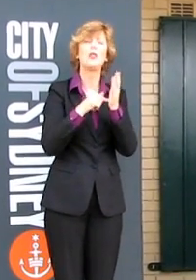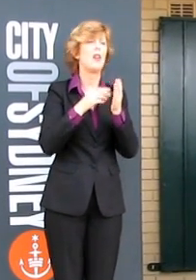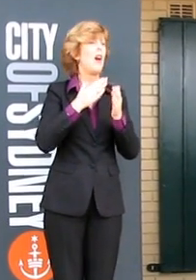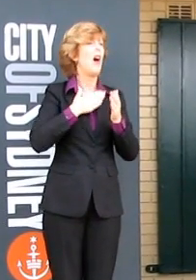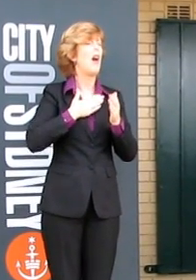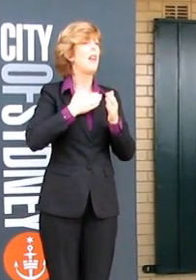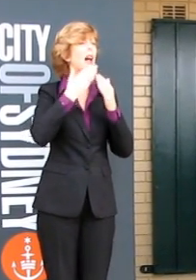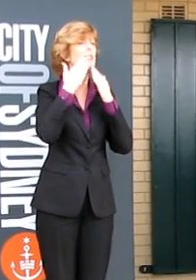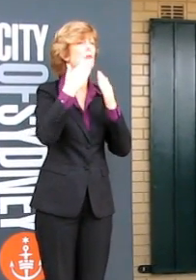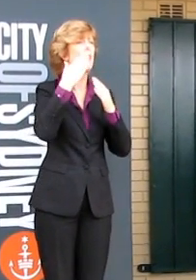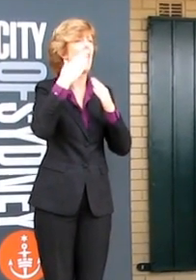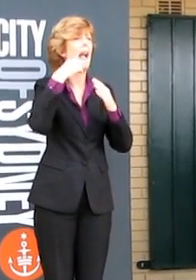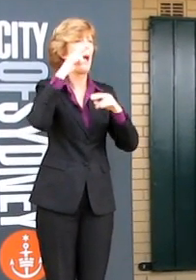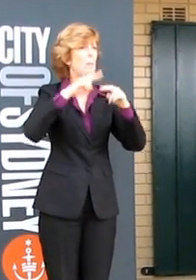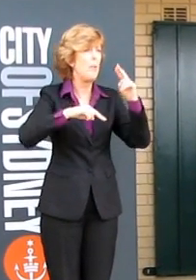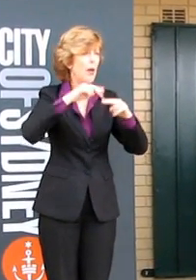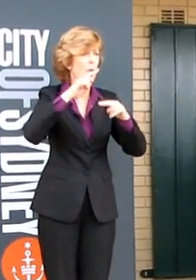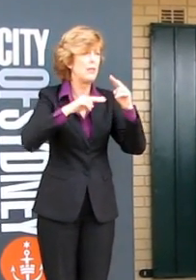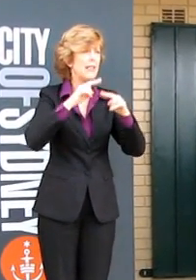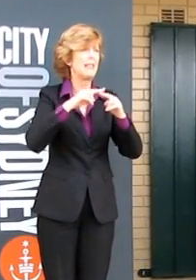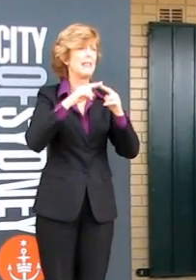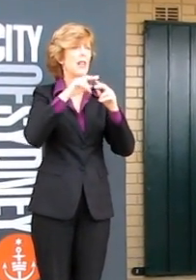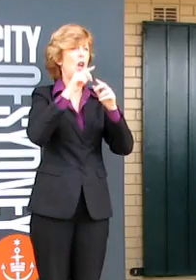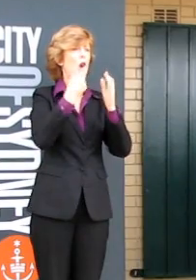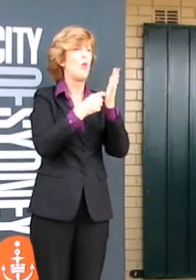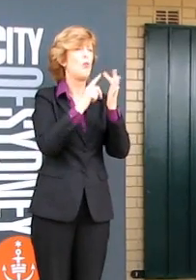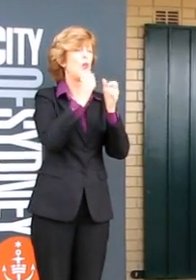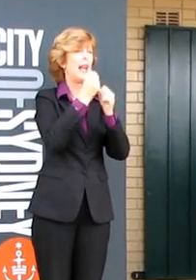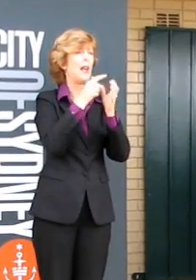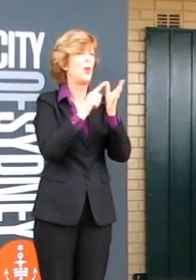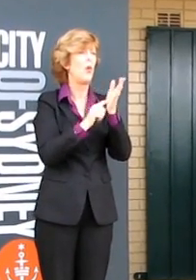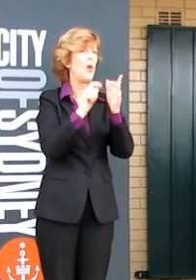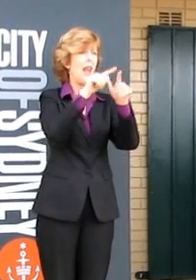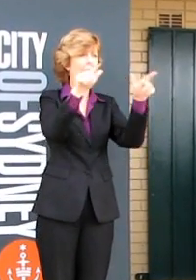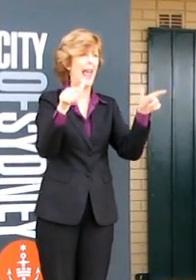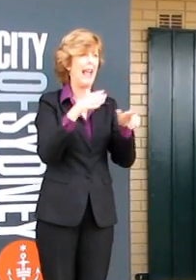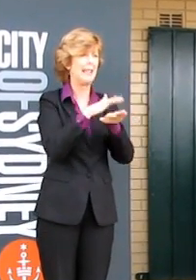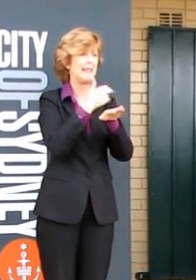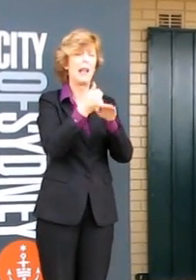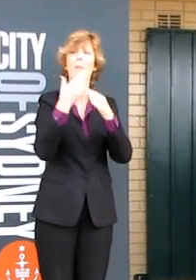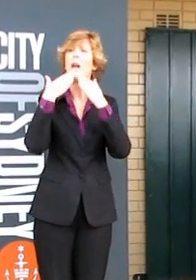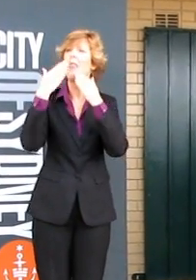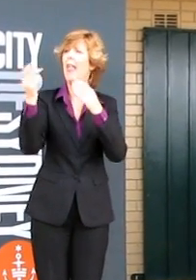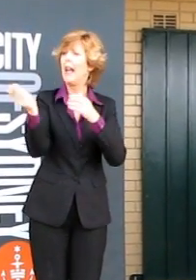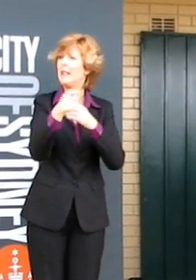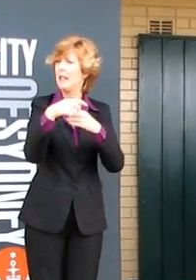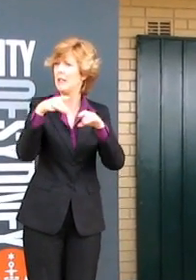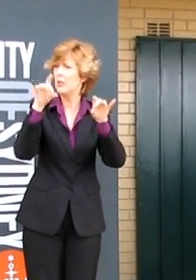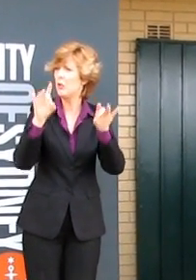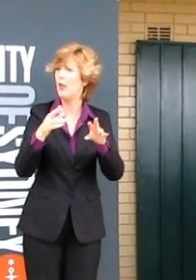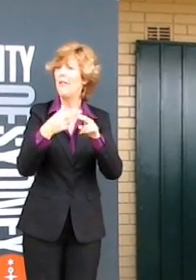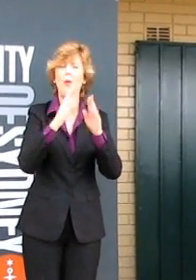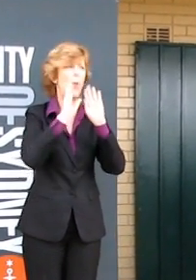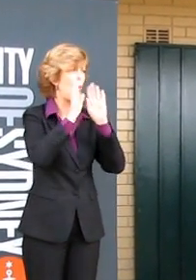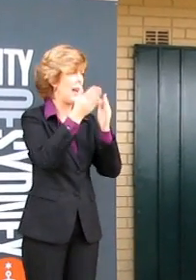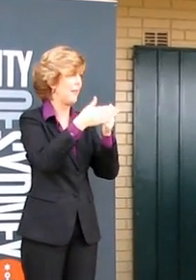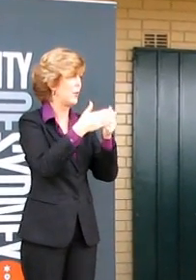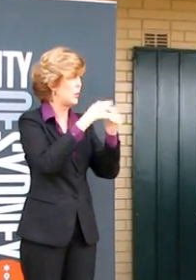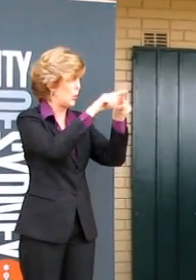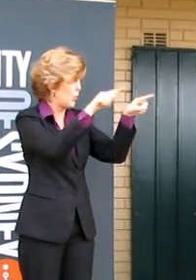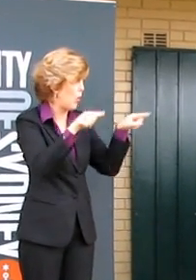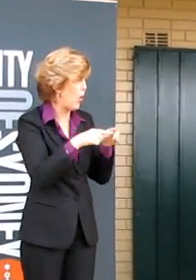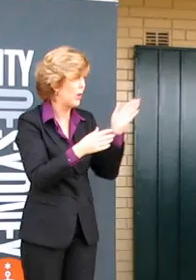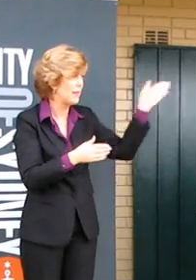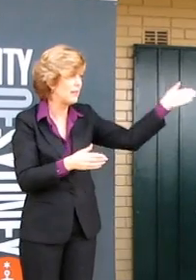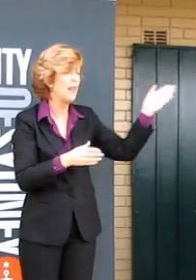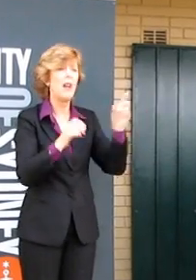construction contractors, Regal Landscapes. Special thanks to Tennis Australia for its grant towards the splendid new international courts. The park